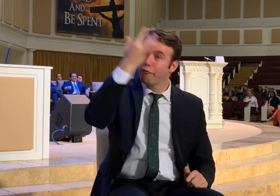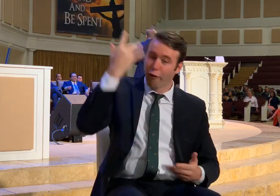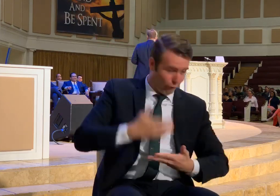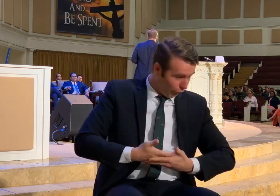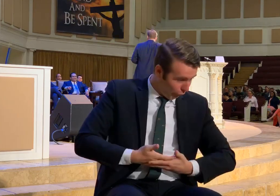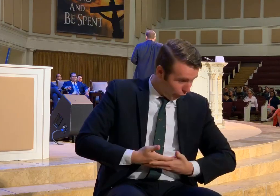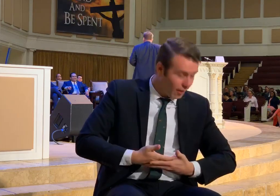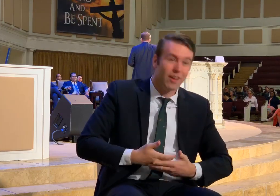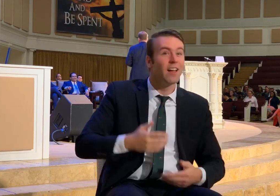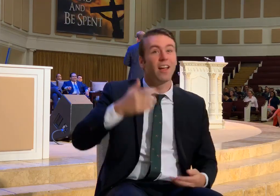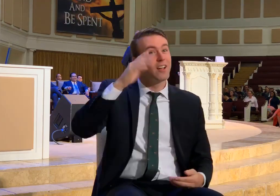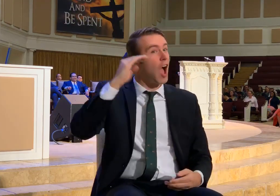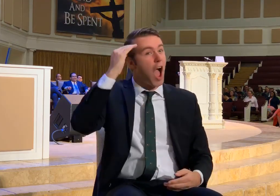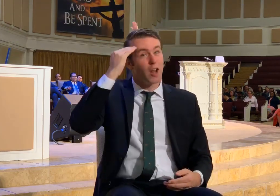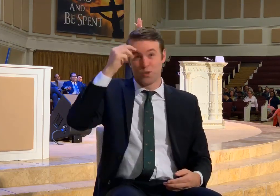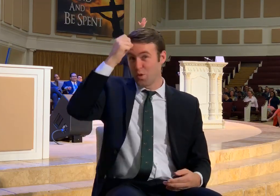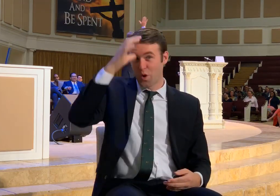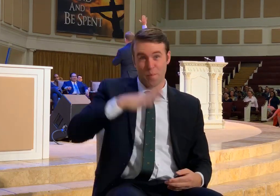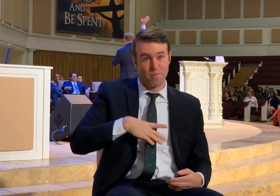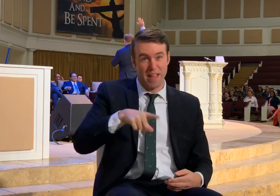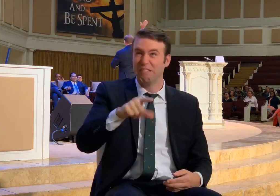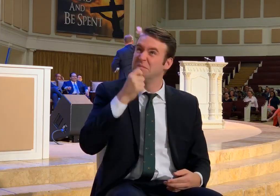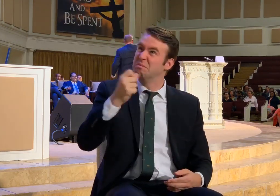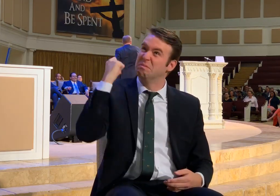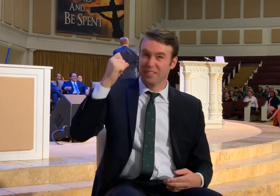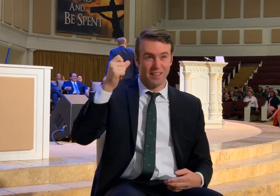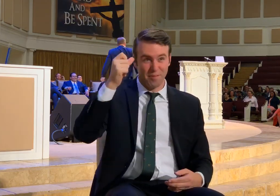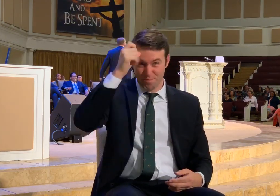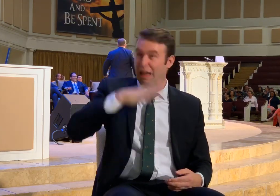God knew men could have been doing it with. It says. There ain't no way.